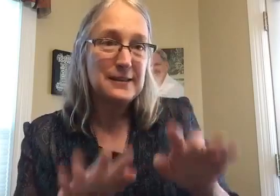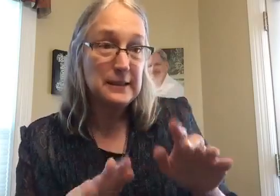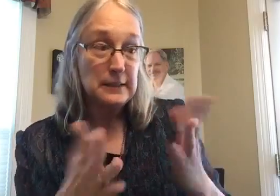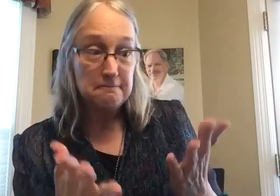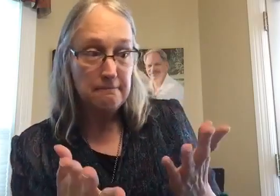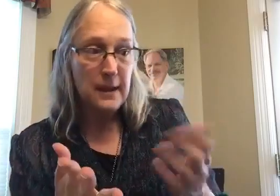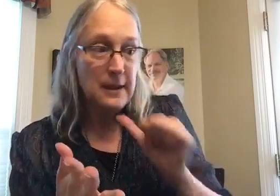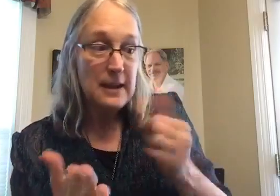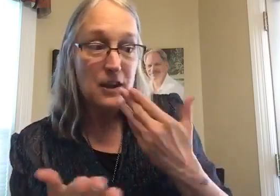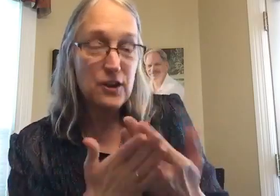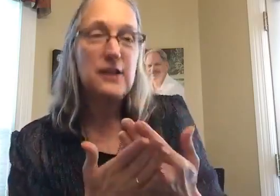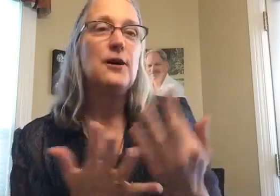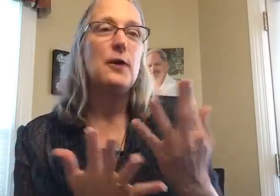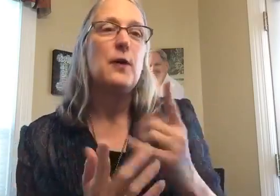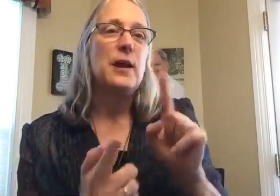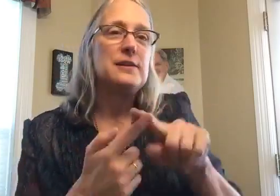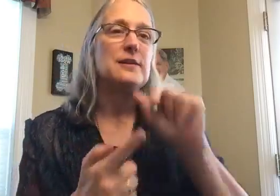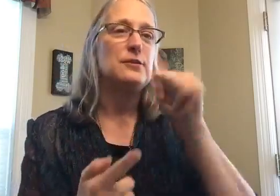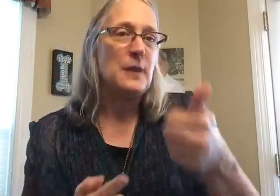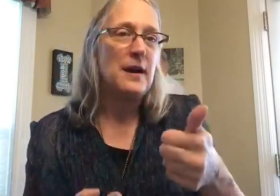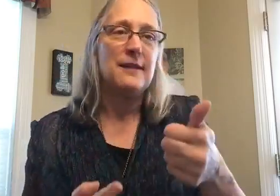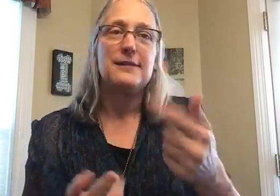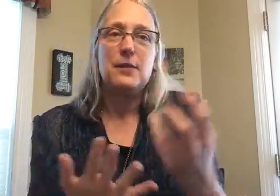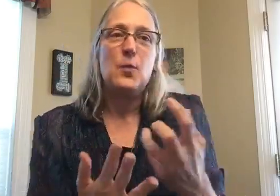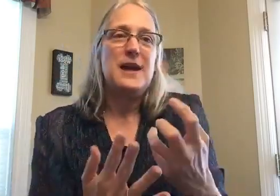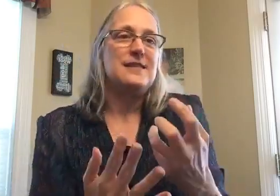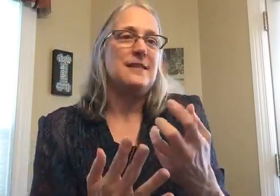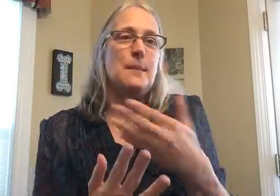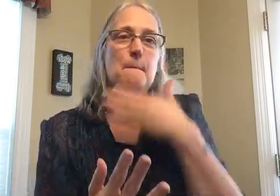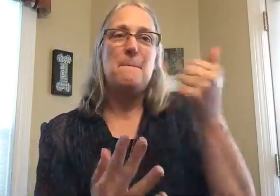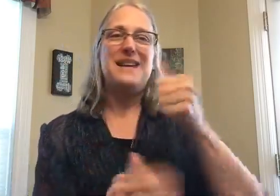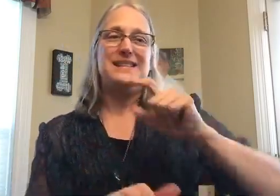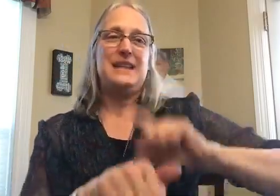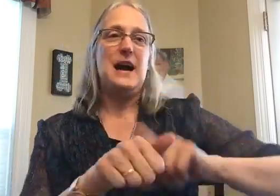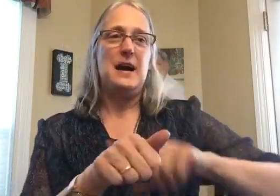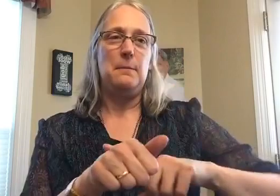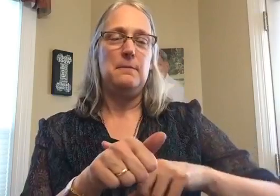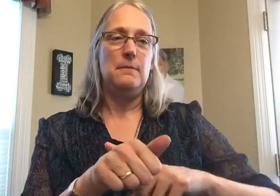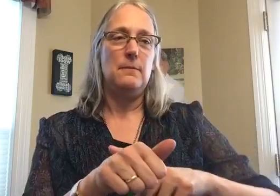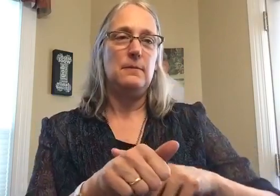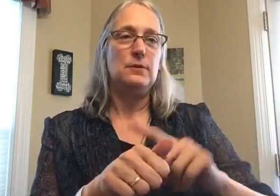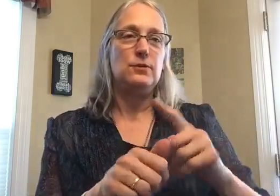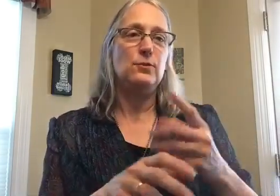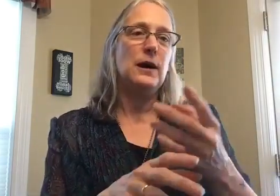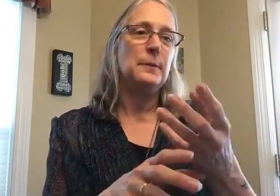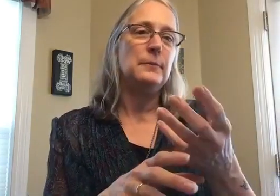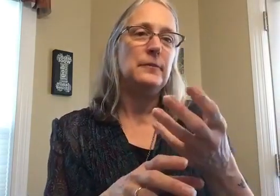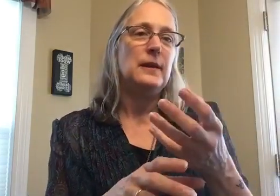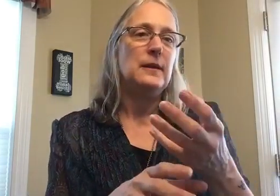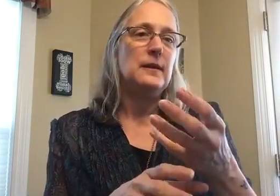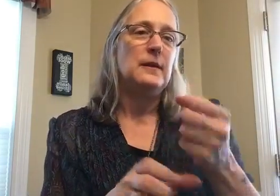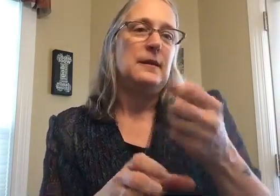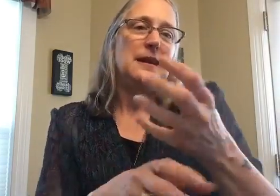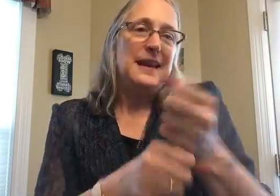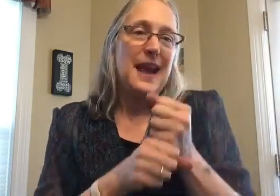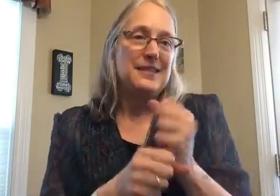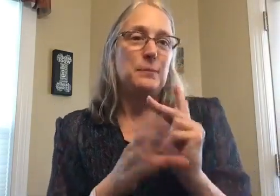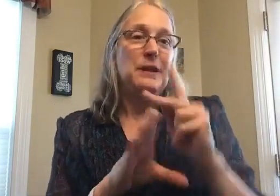testing. Not good? Okay, wait until tomorrow. So they wait until the best time to get the